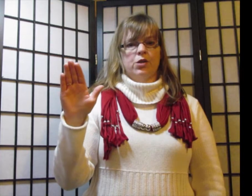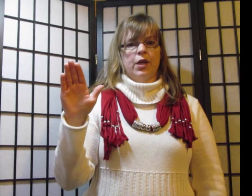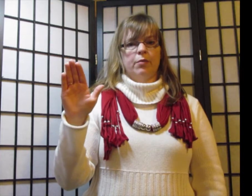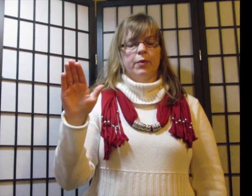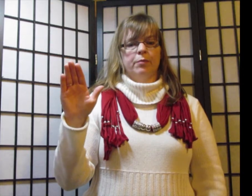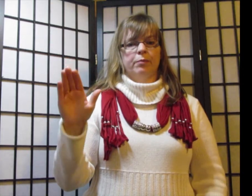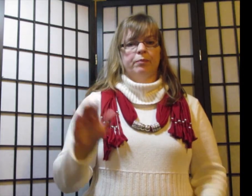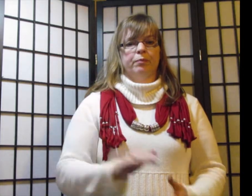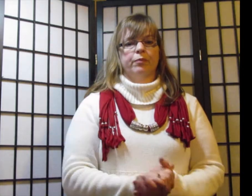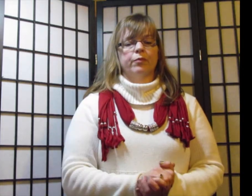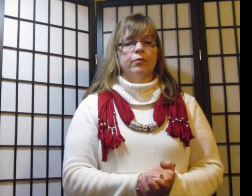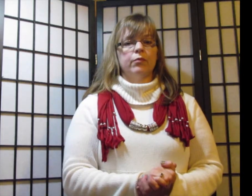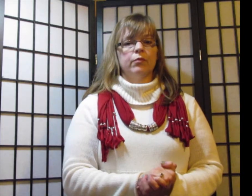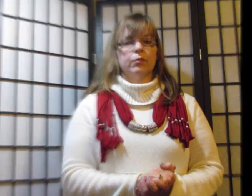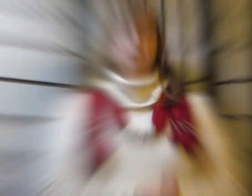shape.